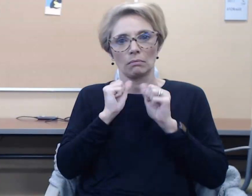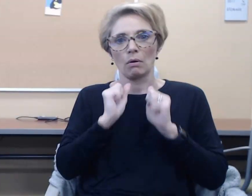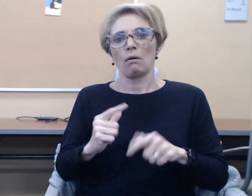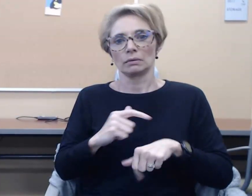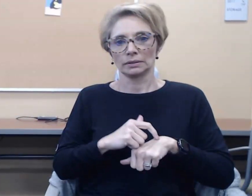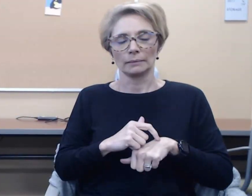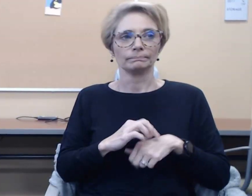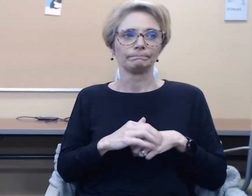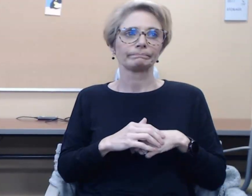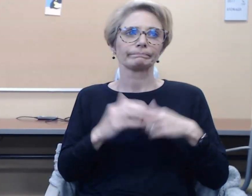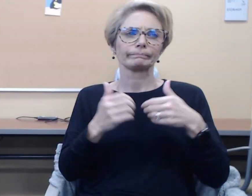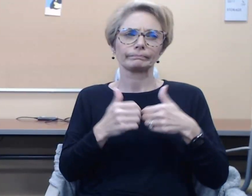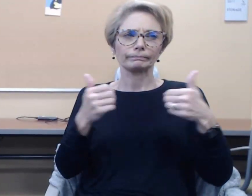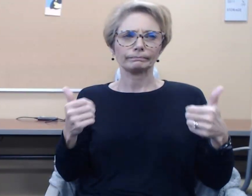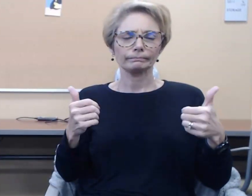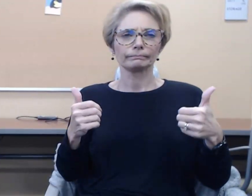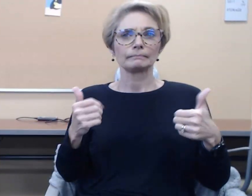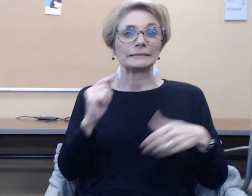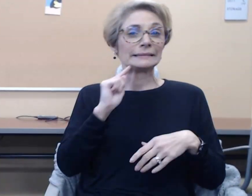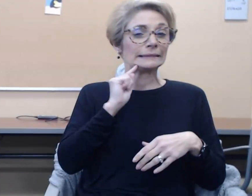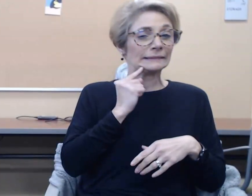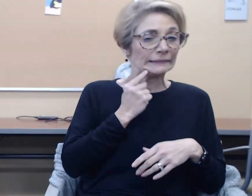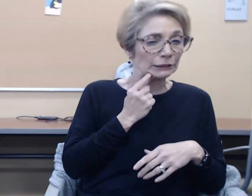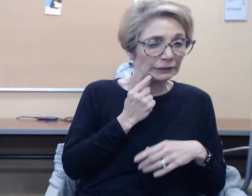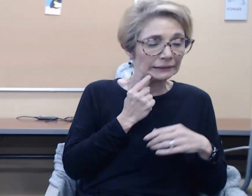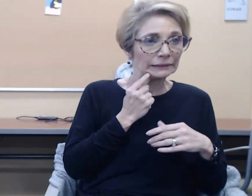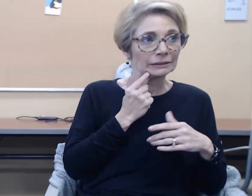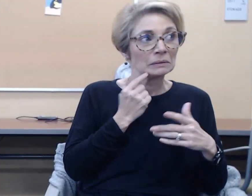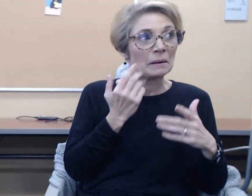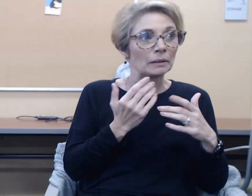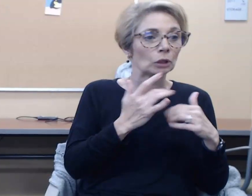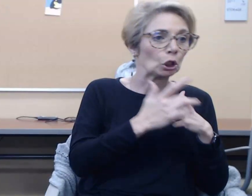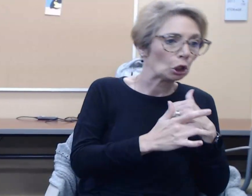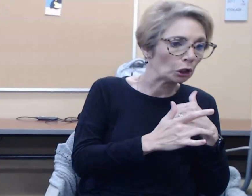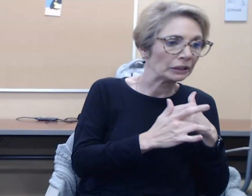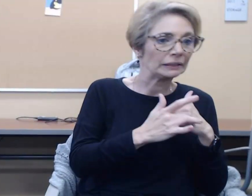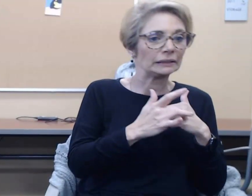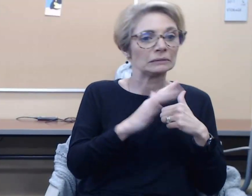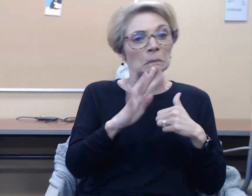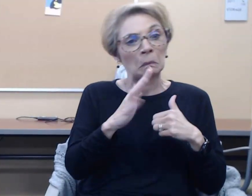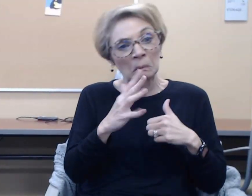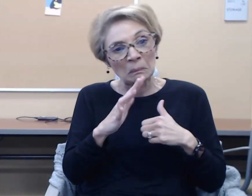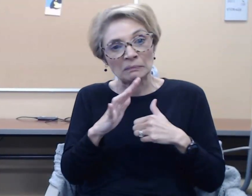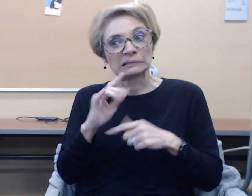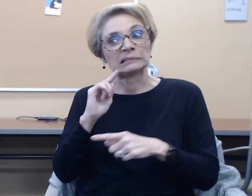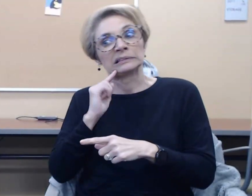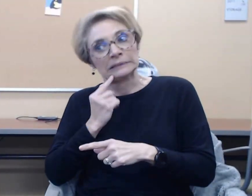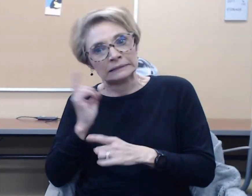Distinguishing between those severity and phases, so early, moderate, and severe. And then finally noticing how modes